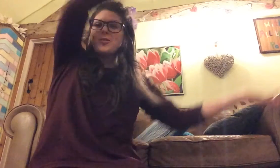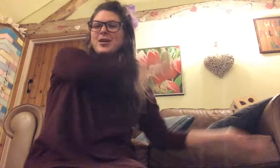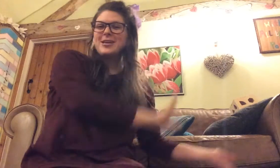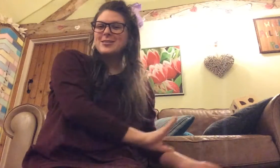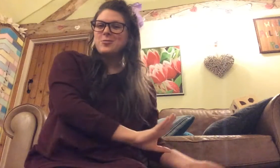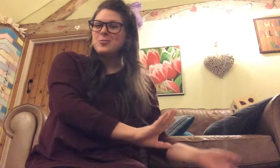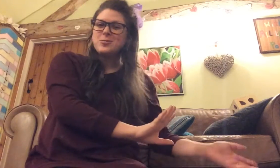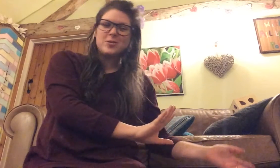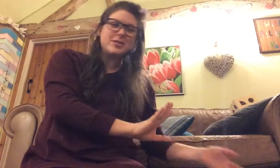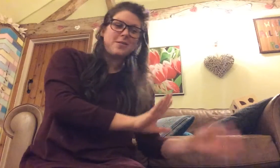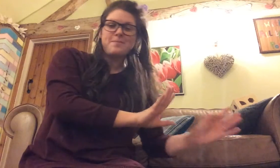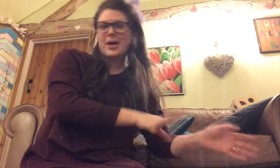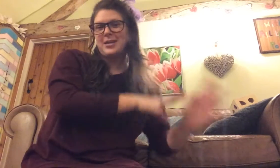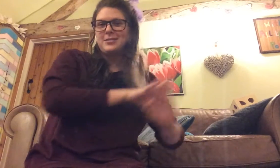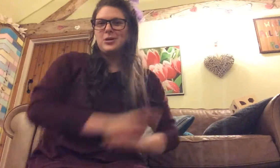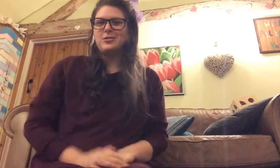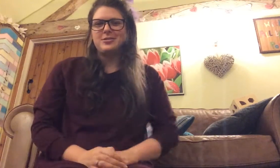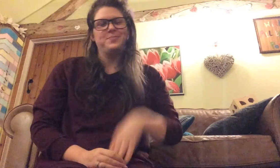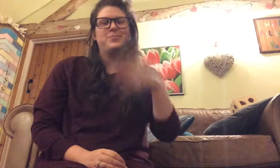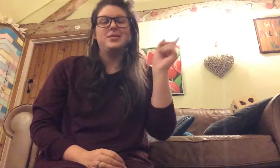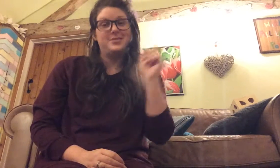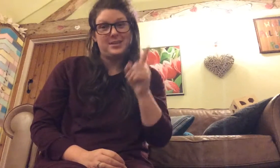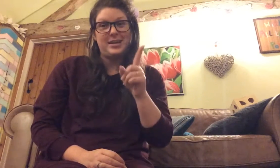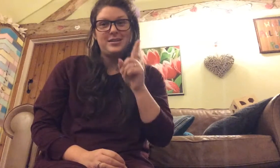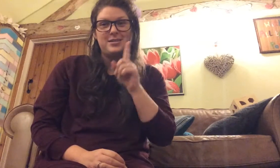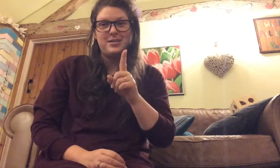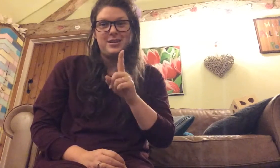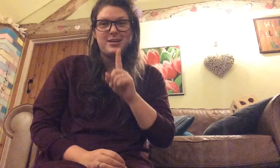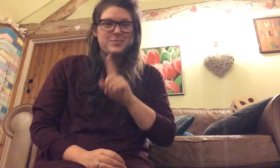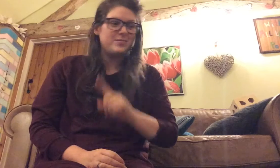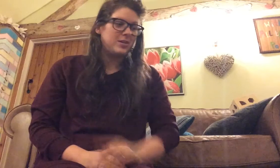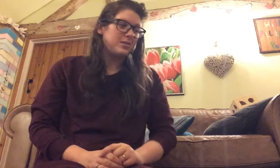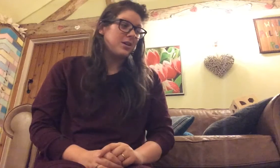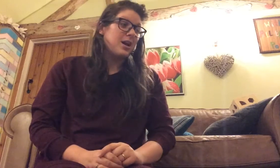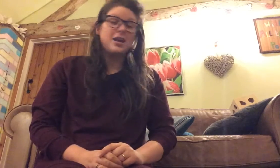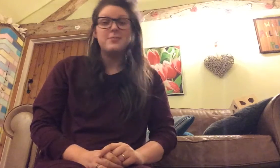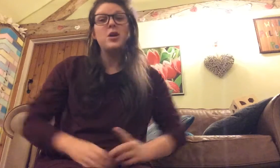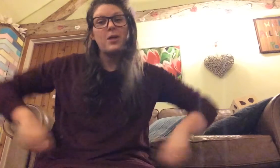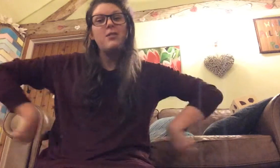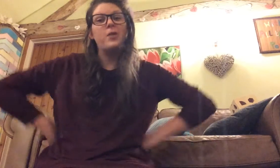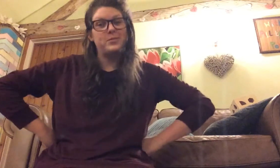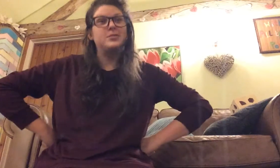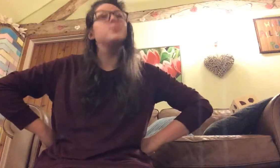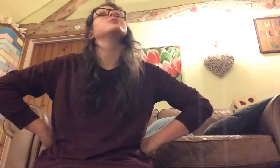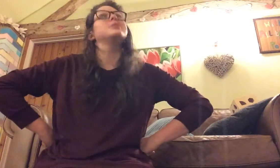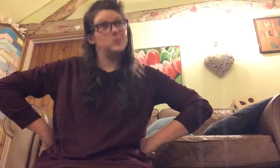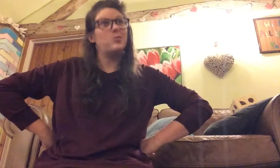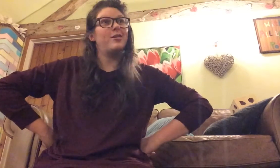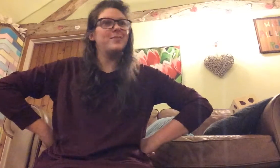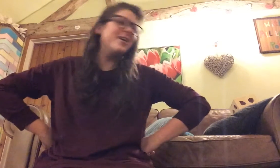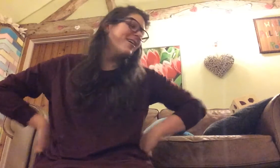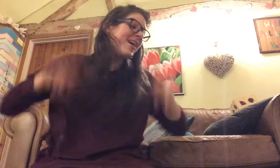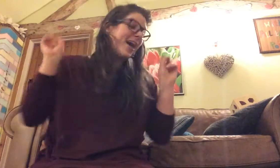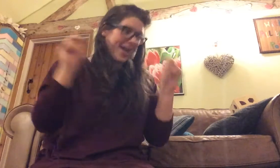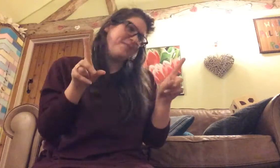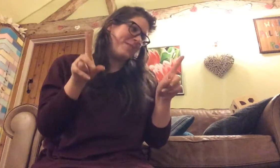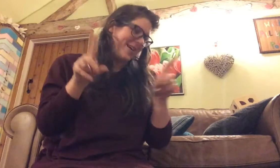the things and all the toys back into the box. See tidying can be fun and I'm no Mary Poppins but she was right. Anyway